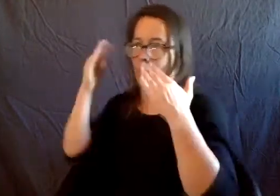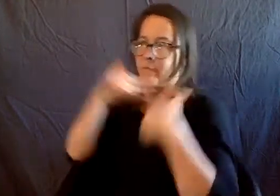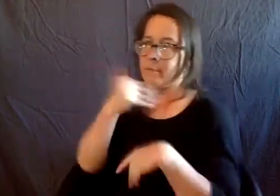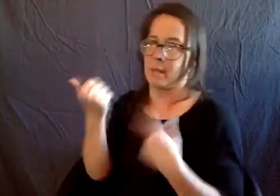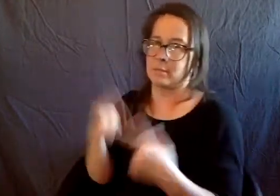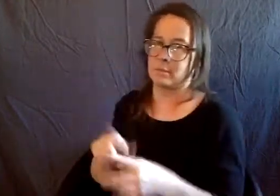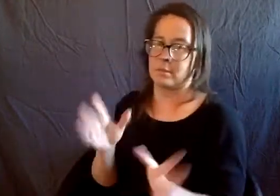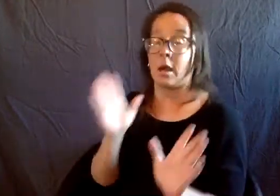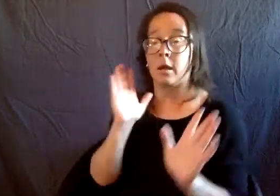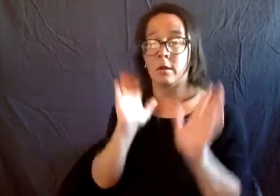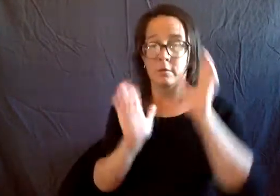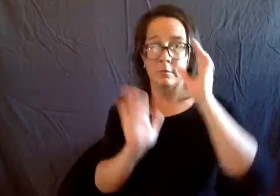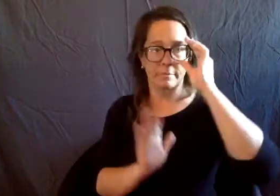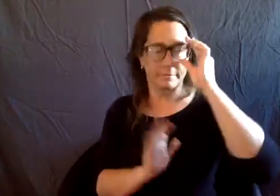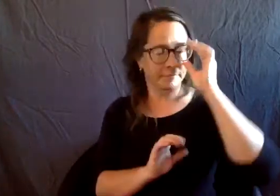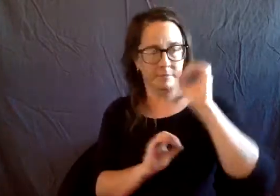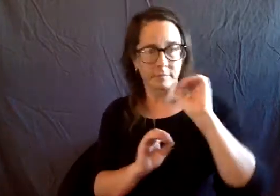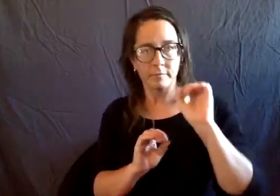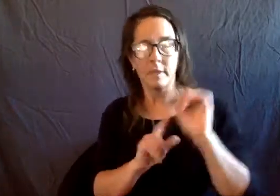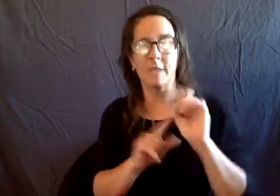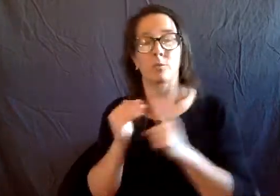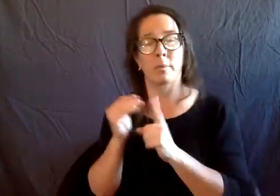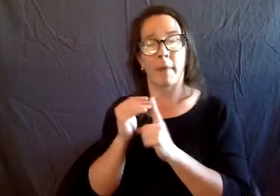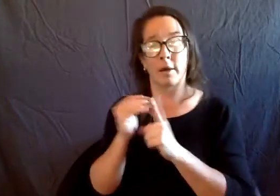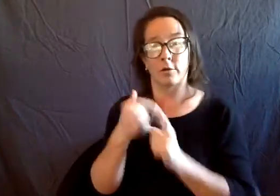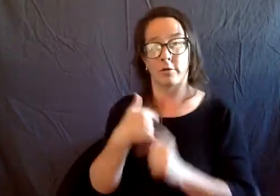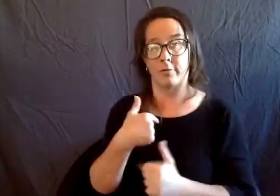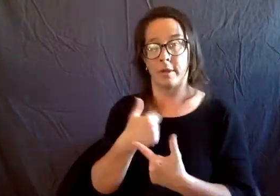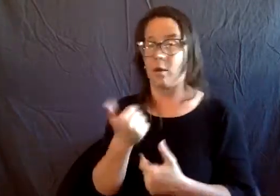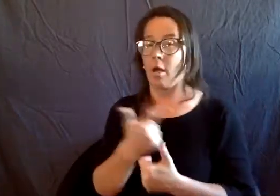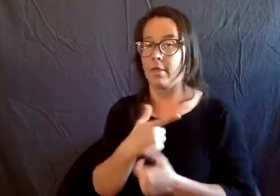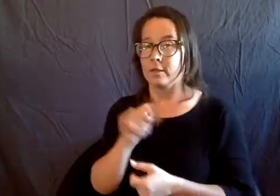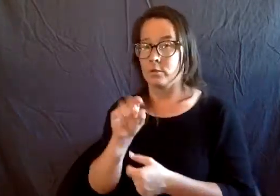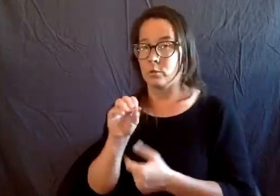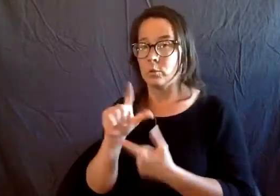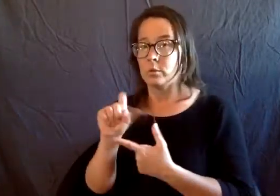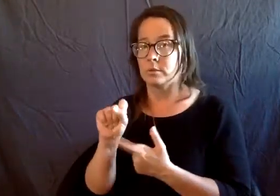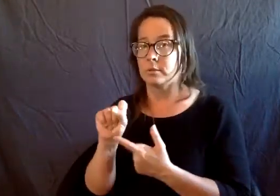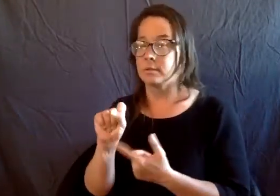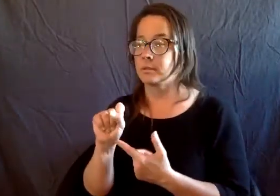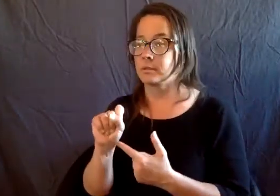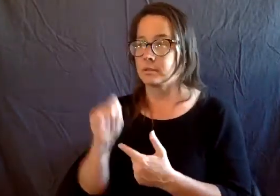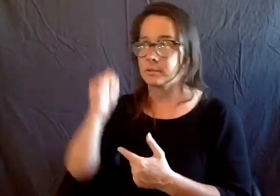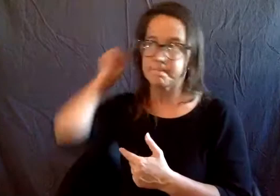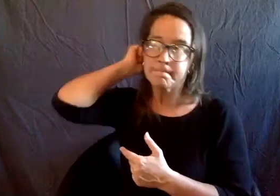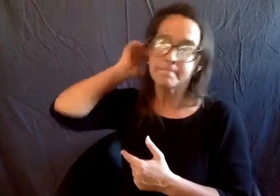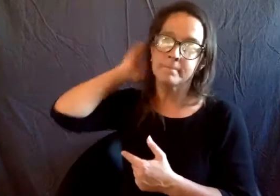best. And so it's a reminder for me that all these tools that we're getting in program are like